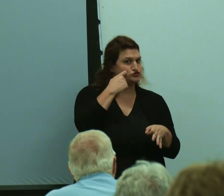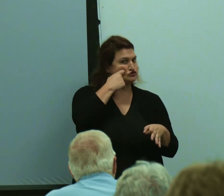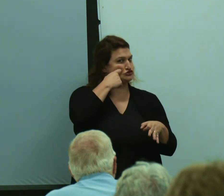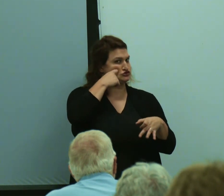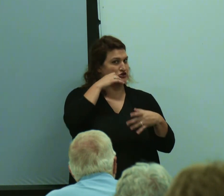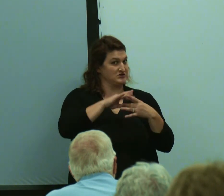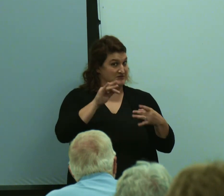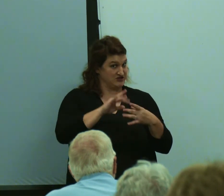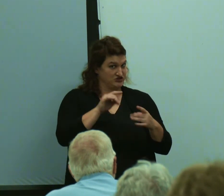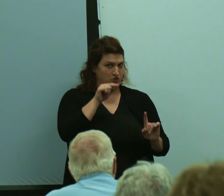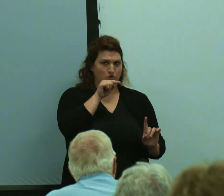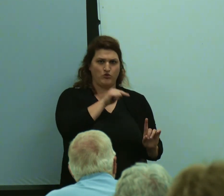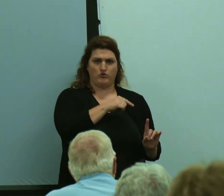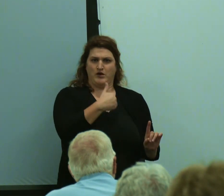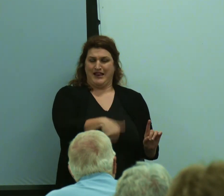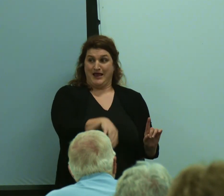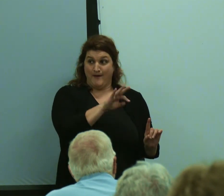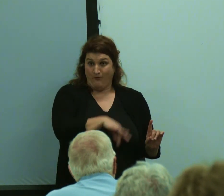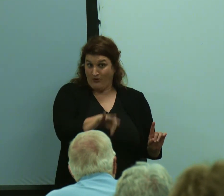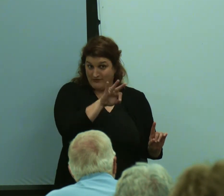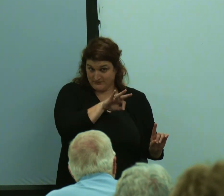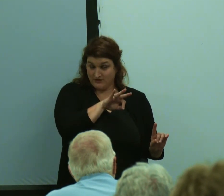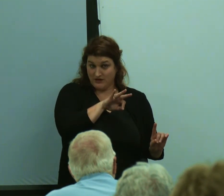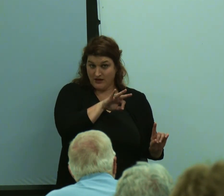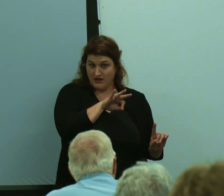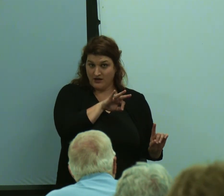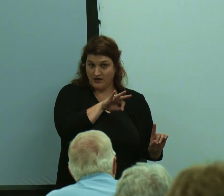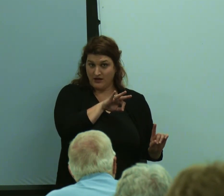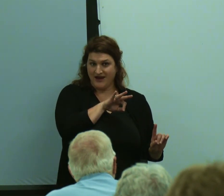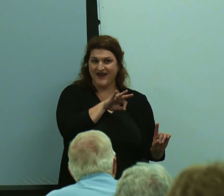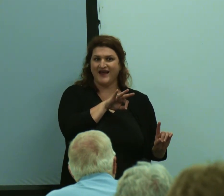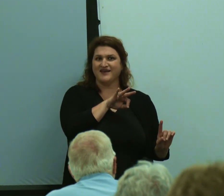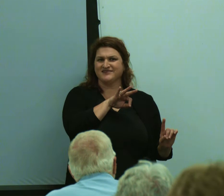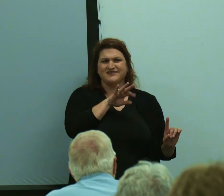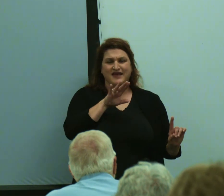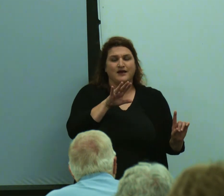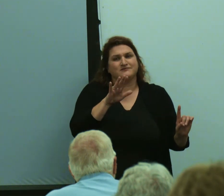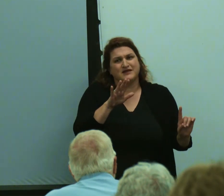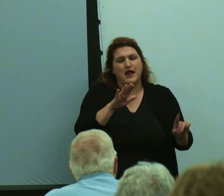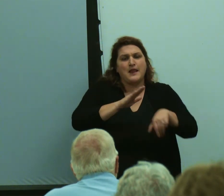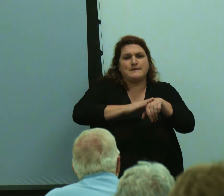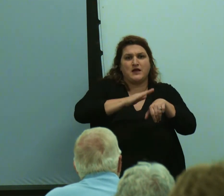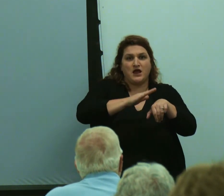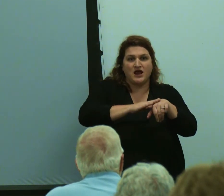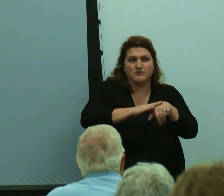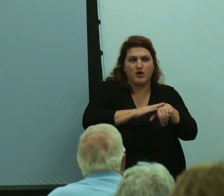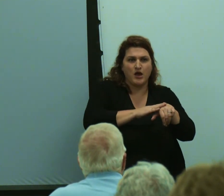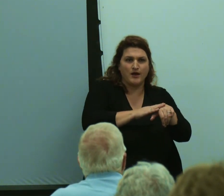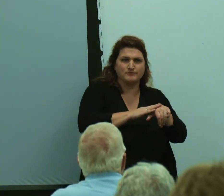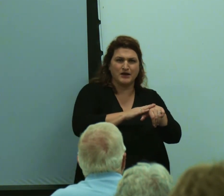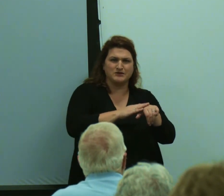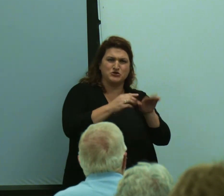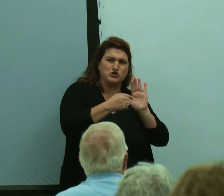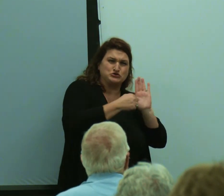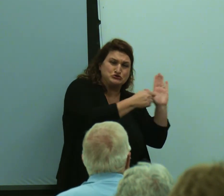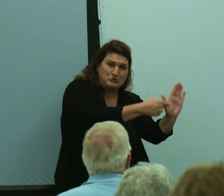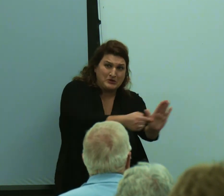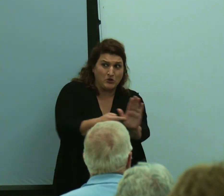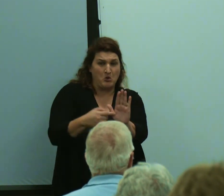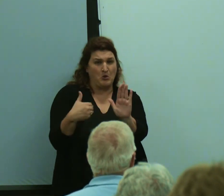how important that has been, at least pulling the veil back from the political corruption that has occurred